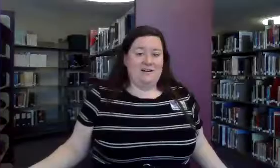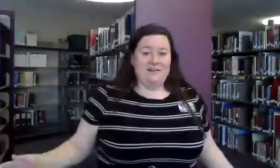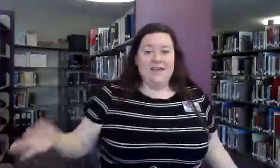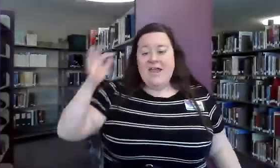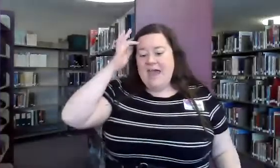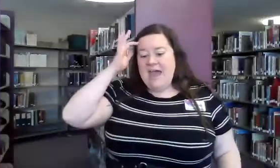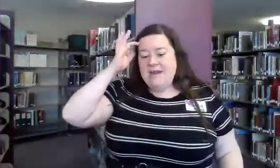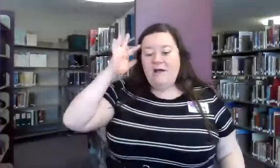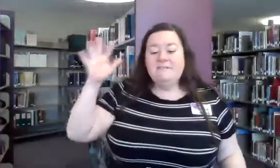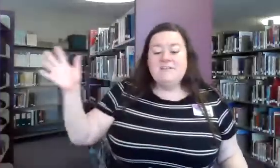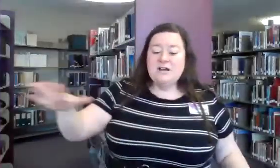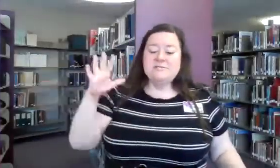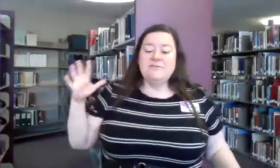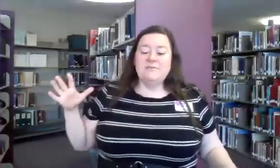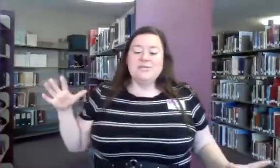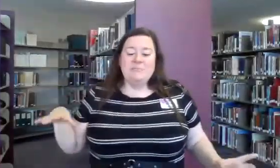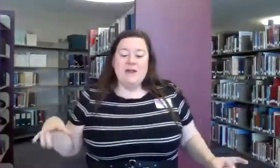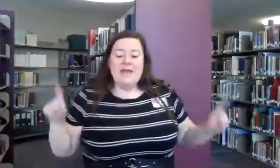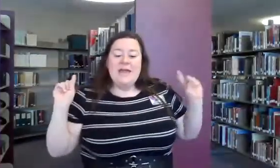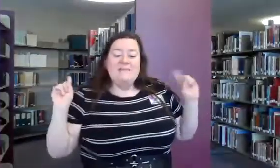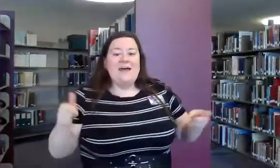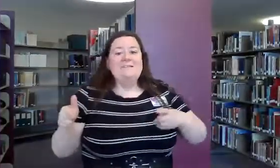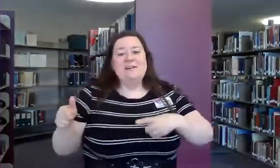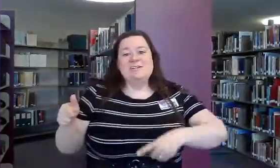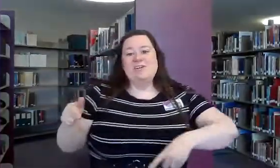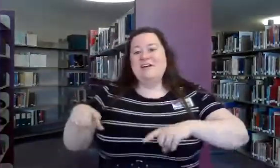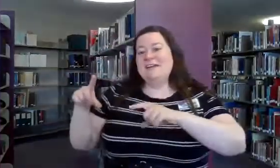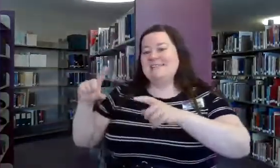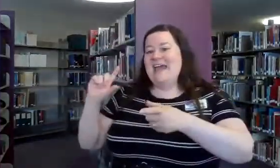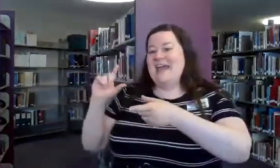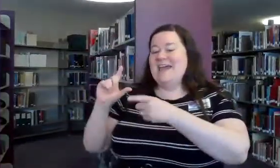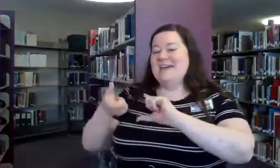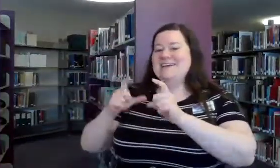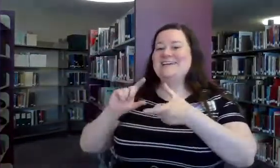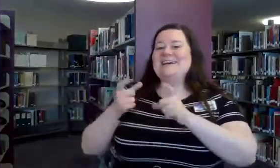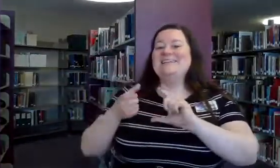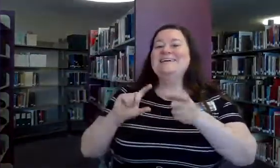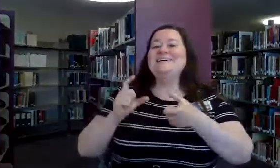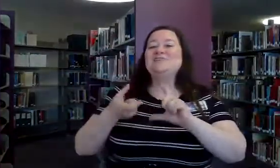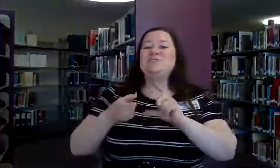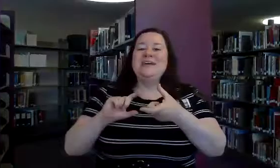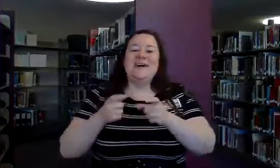song. And all of these songs come from Jayberry. The elevator song is a little tweak